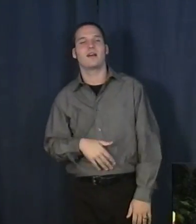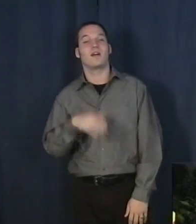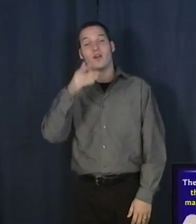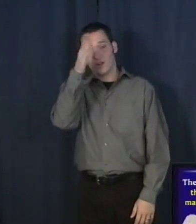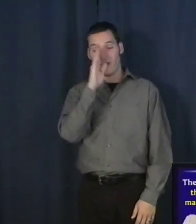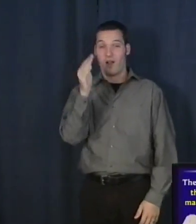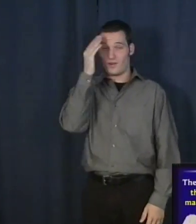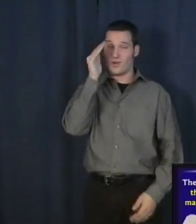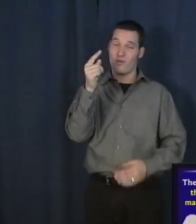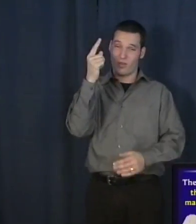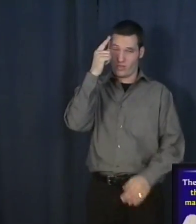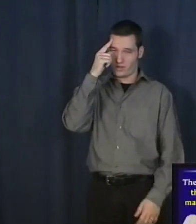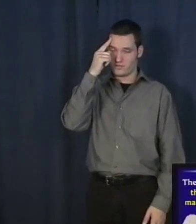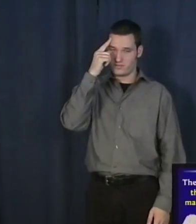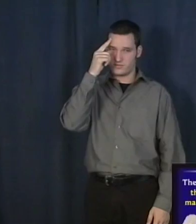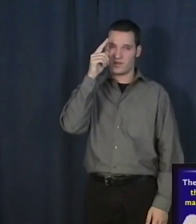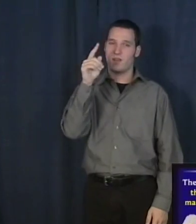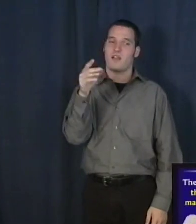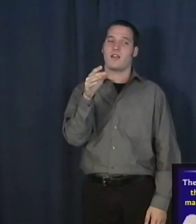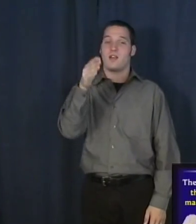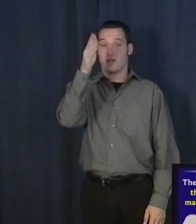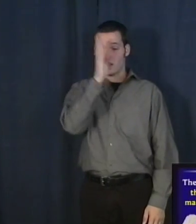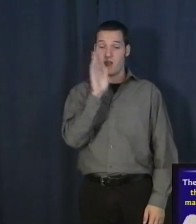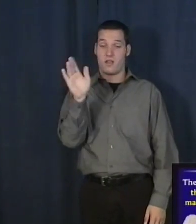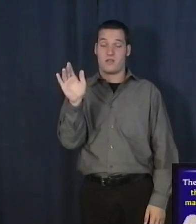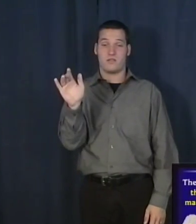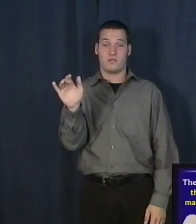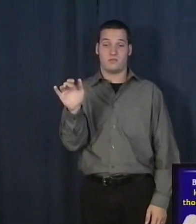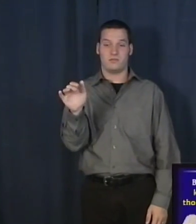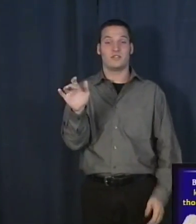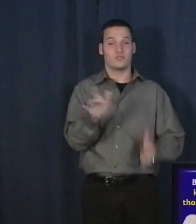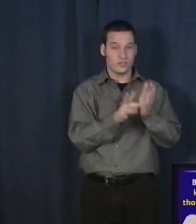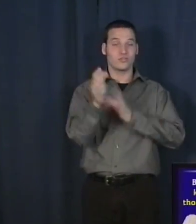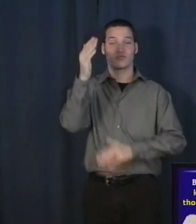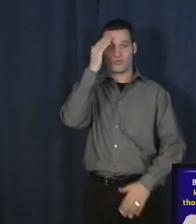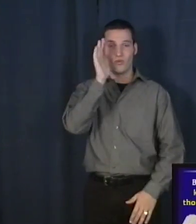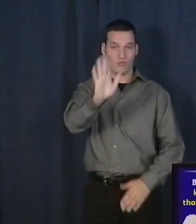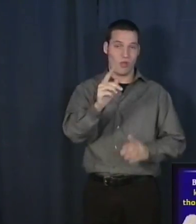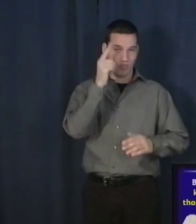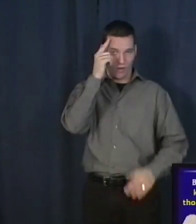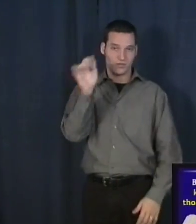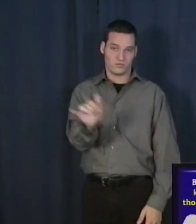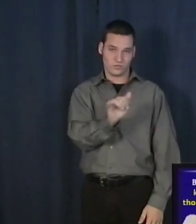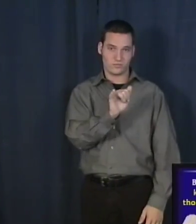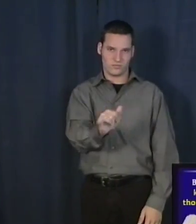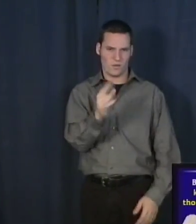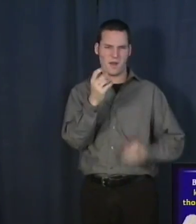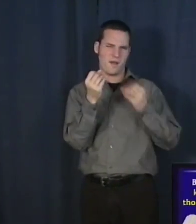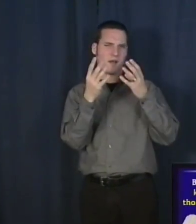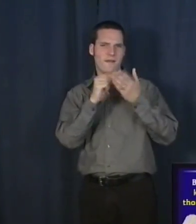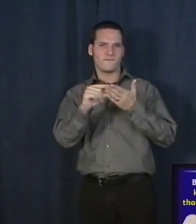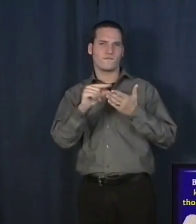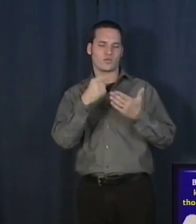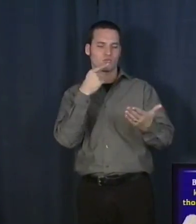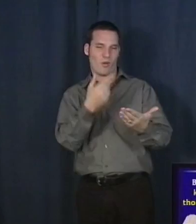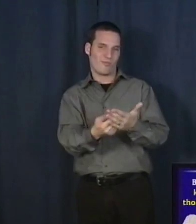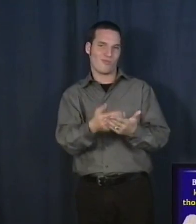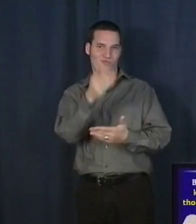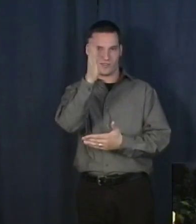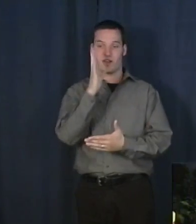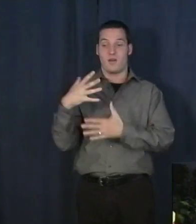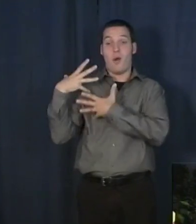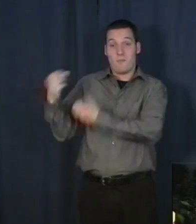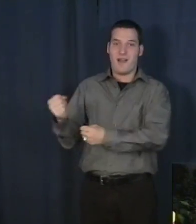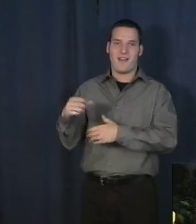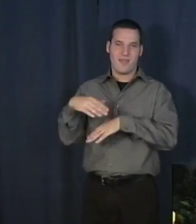The Bible says God knows your thoughts, and the Bible also says Jesus knows your thoughts. That's one of many verses that prove